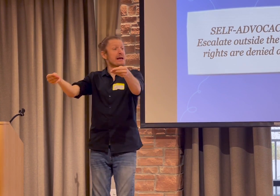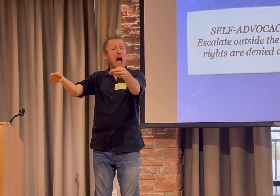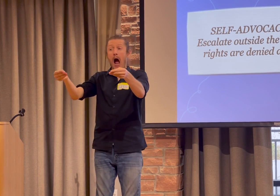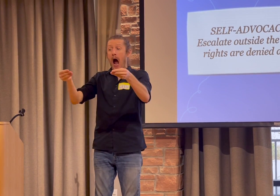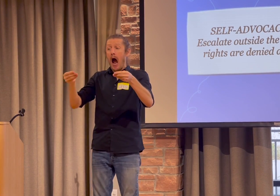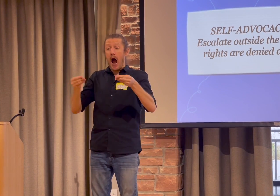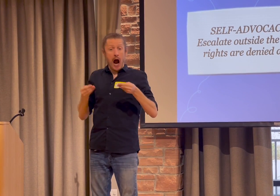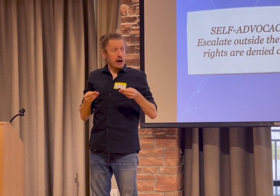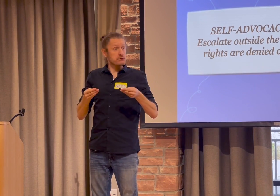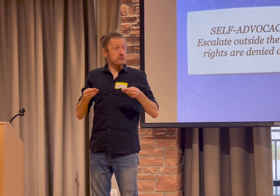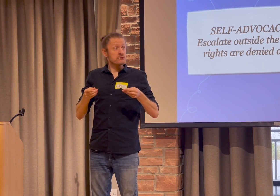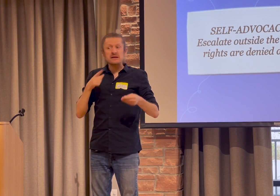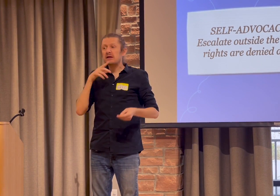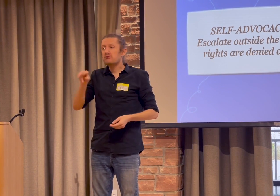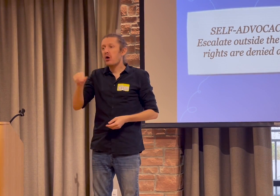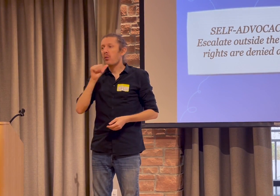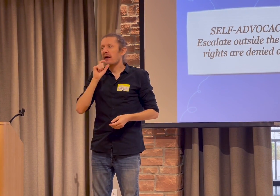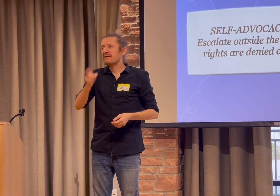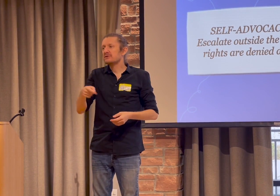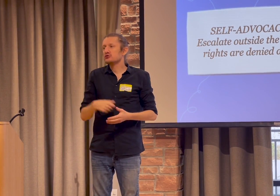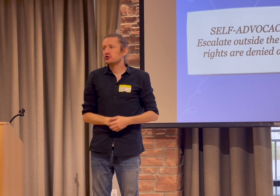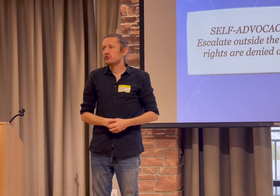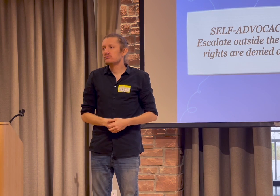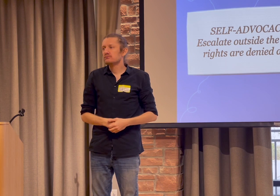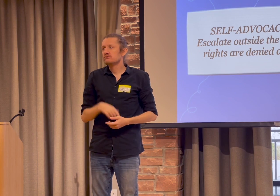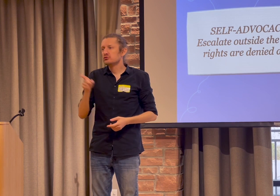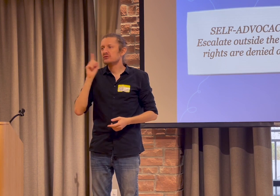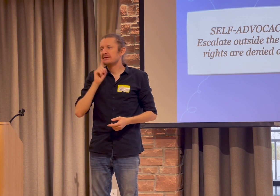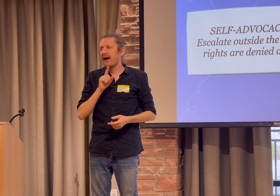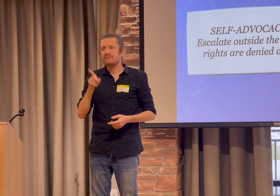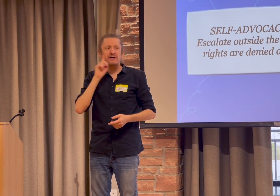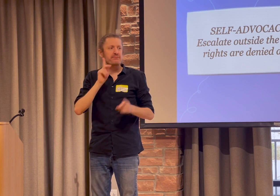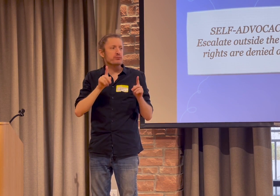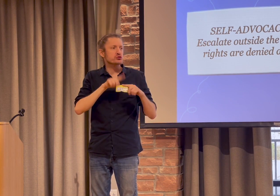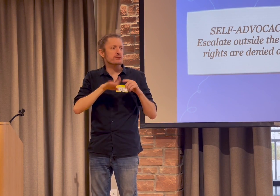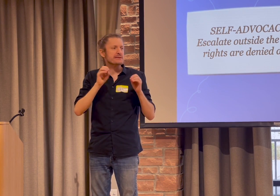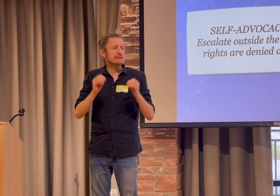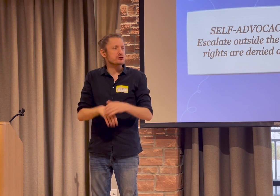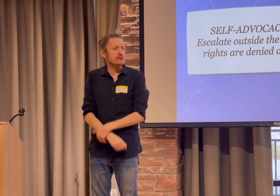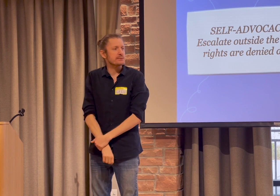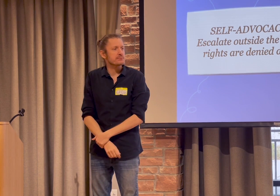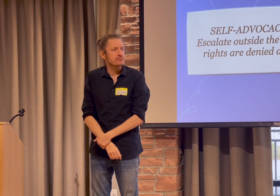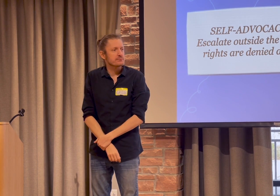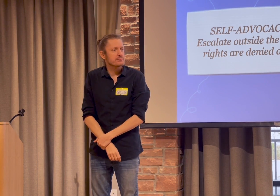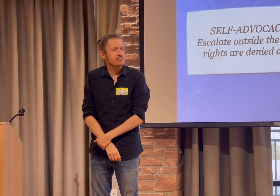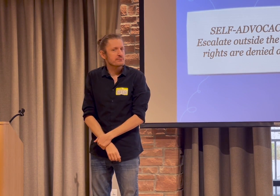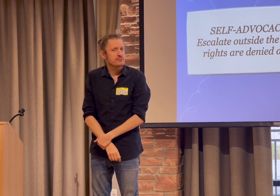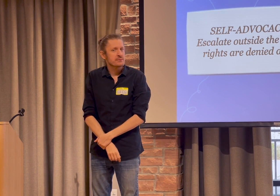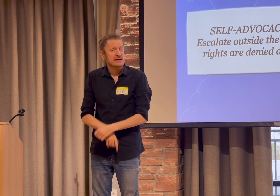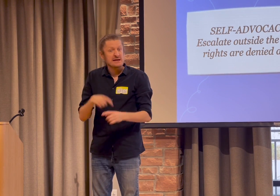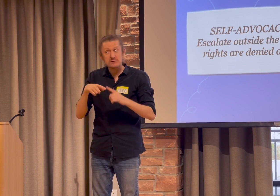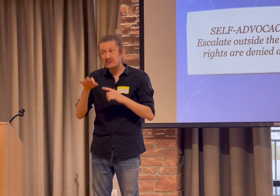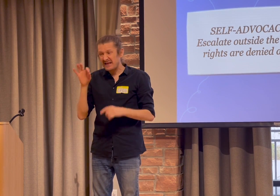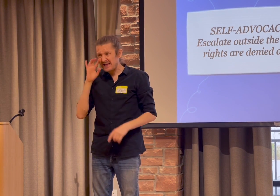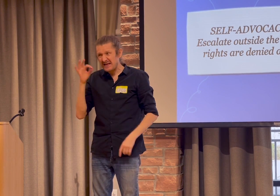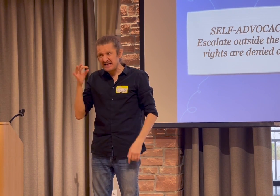in education. So she finished up all her courses. She was ready to get her diploma. And it said, "We're not giving your diploma to